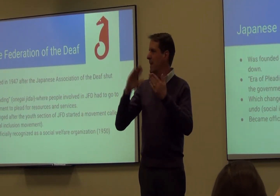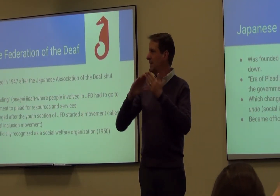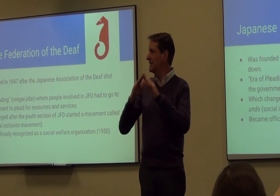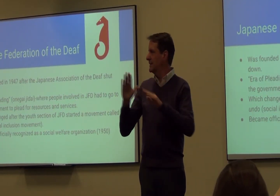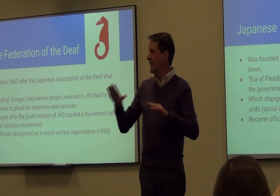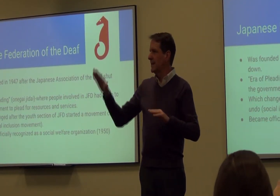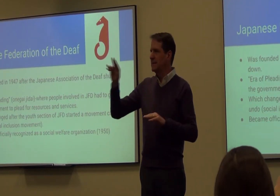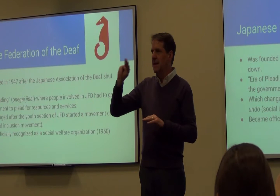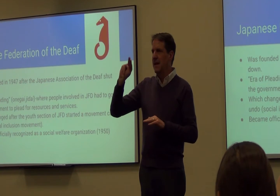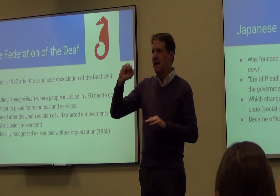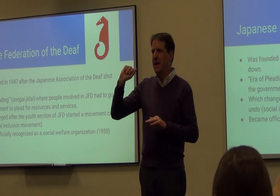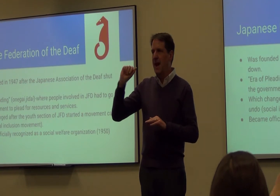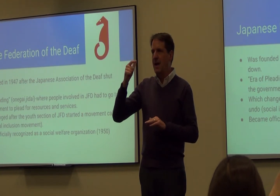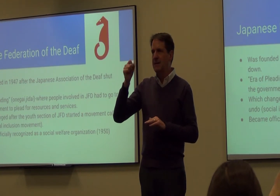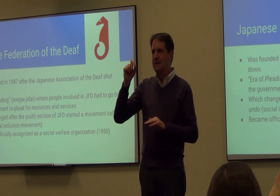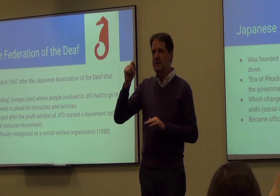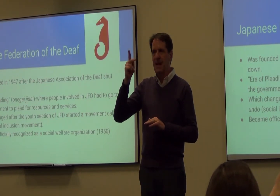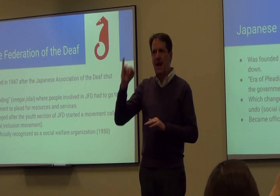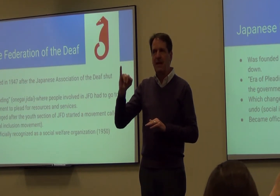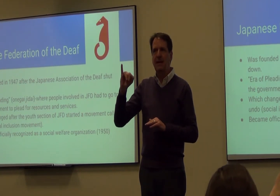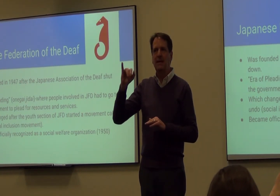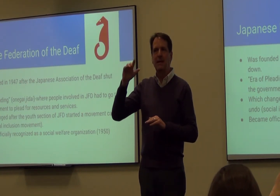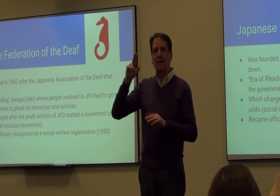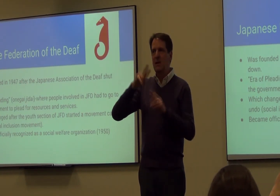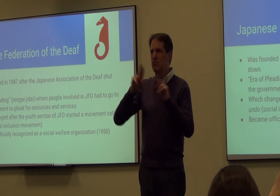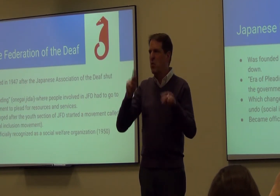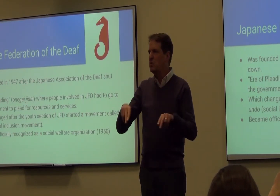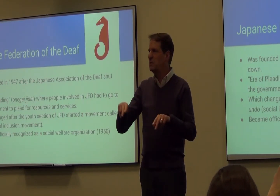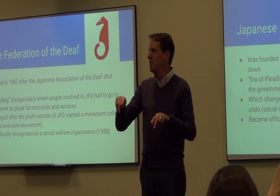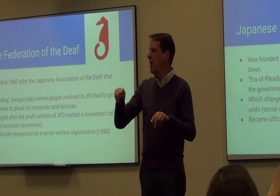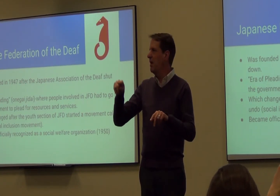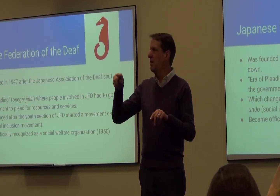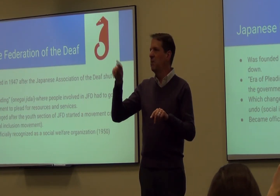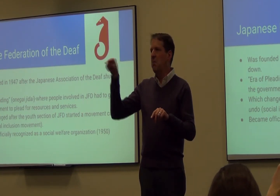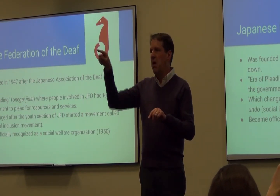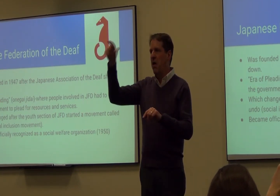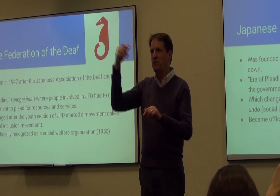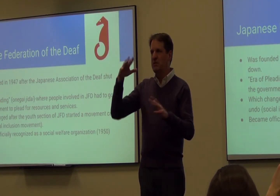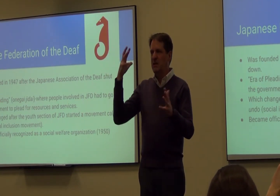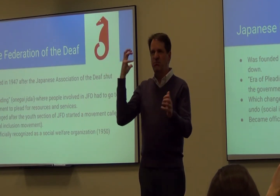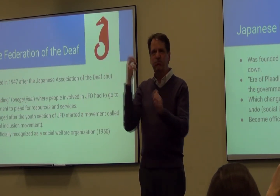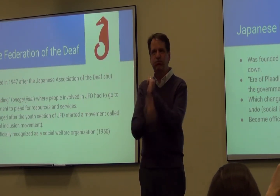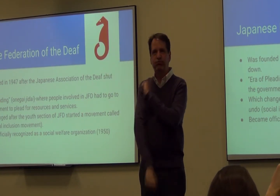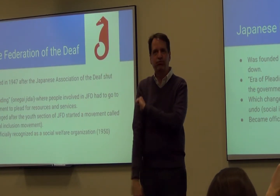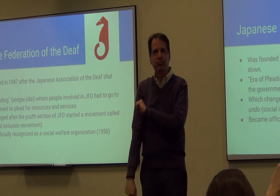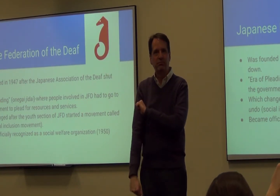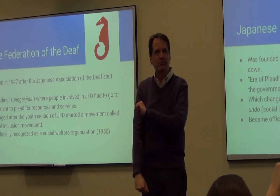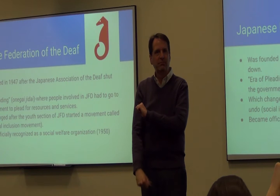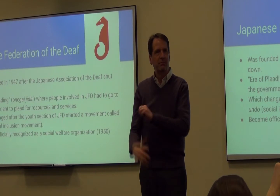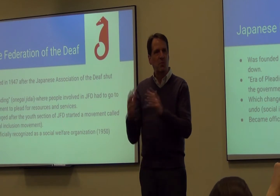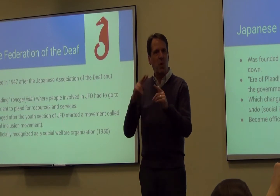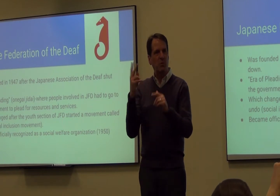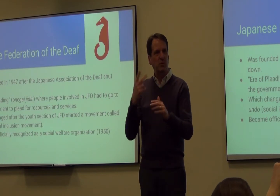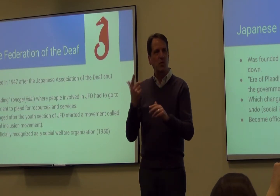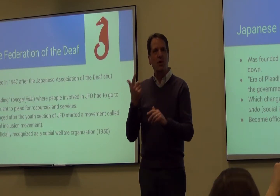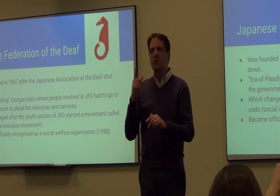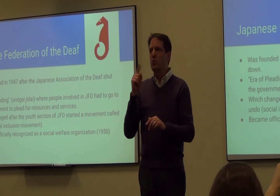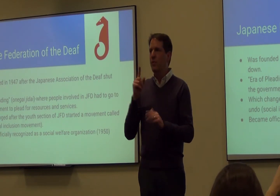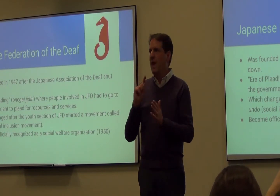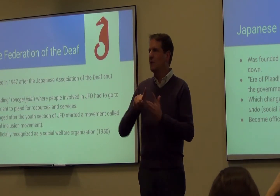Tokyo and a lot of cities in Japan, like Nagasaki, Hiroshima, were just destroyed after World